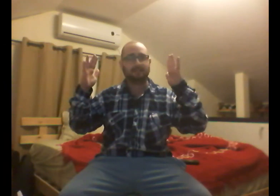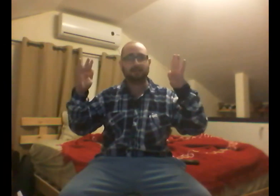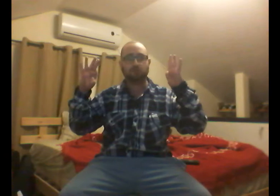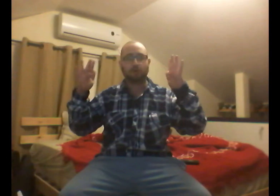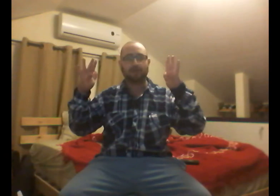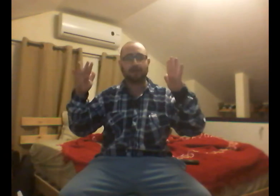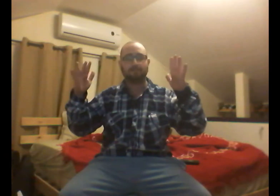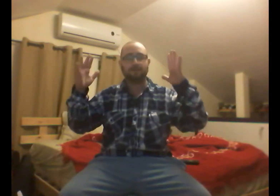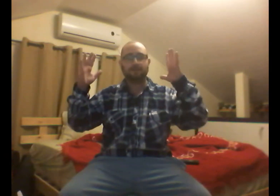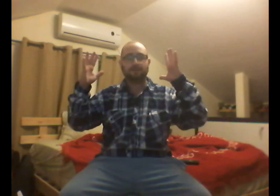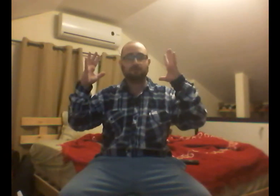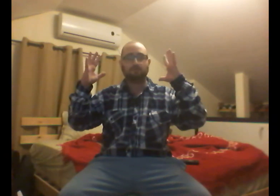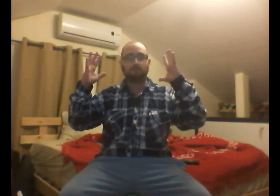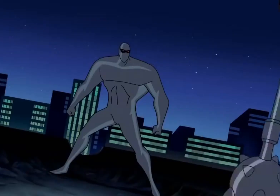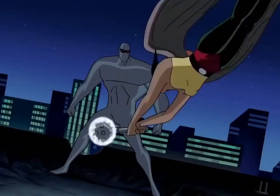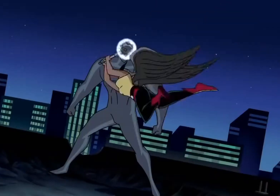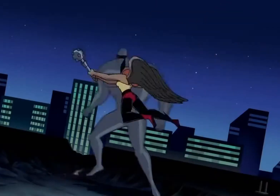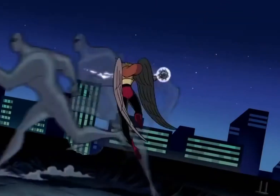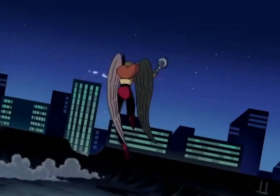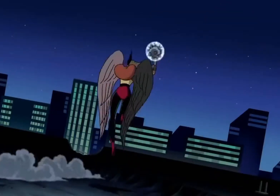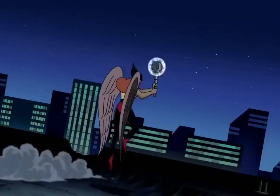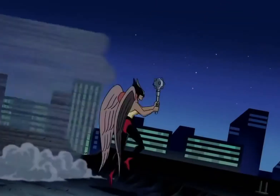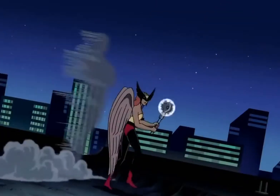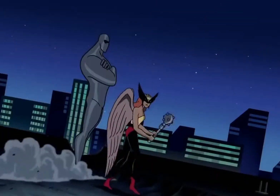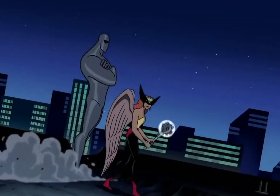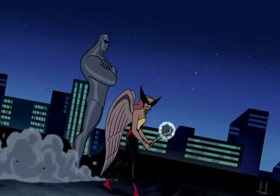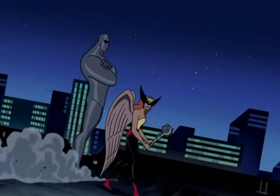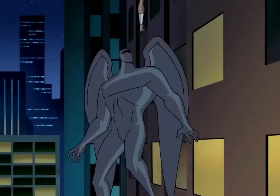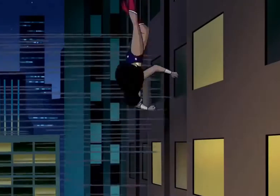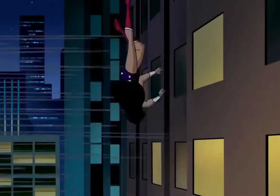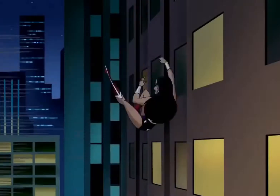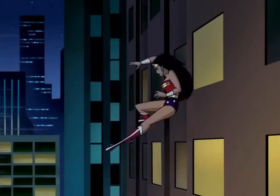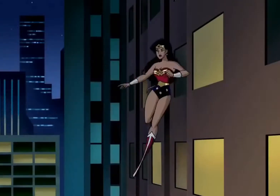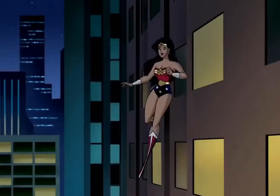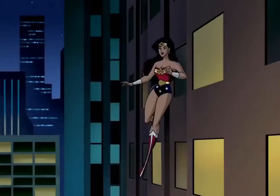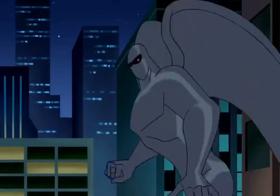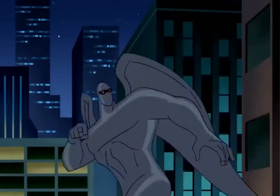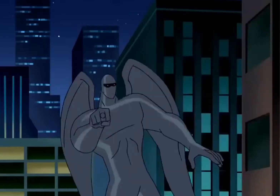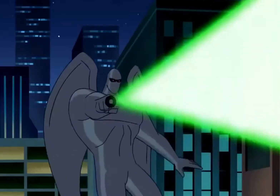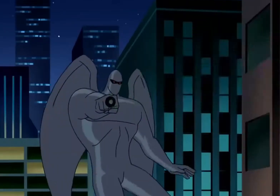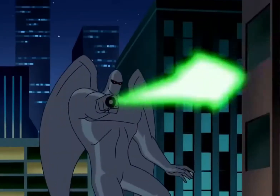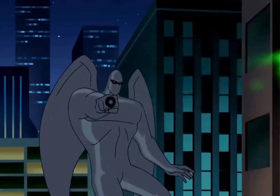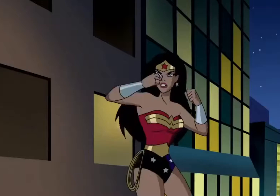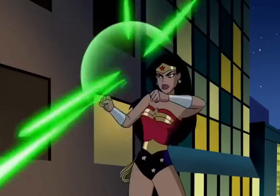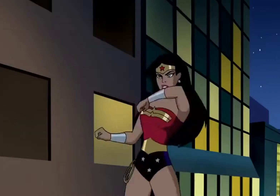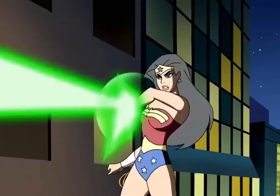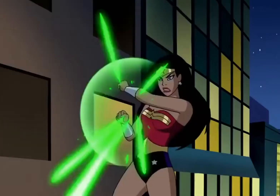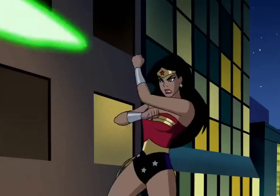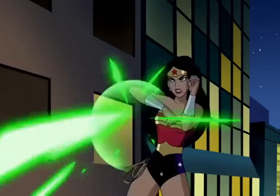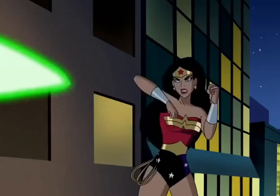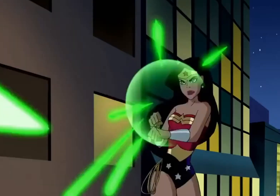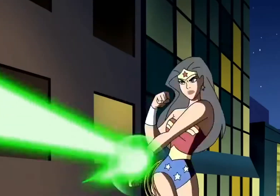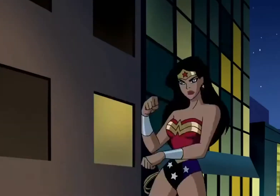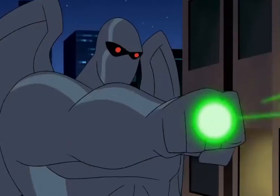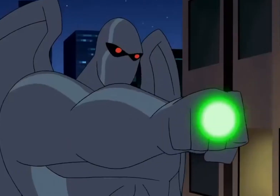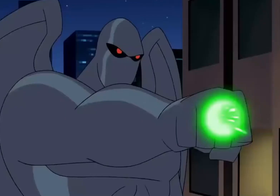kid growing up, watching the Justice League animated series, and watching the Amazo just wreck shop